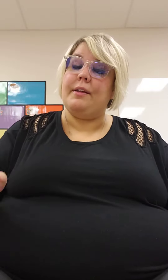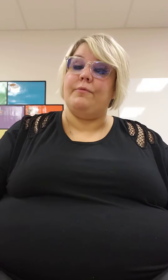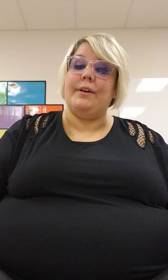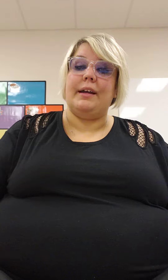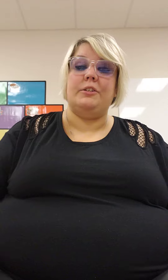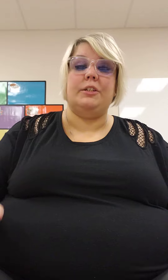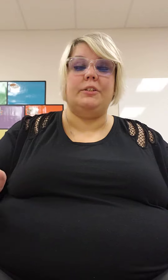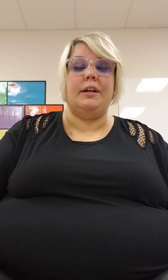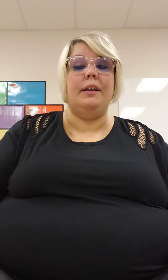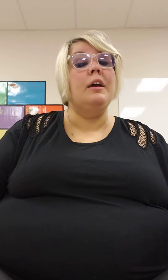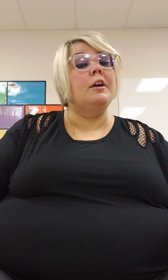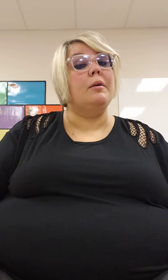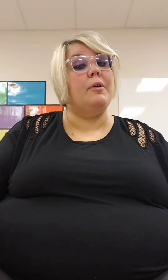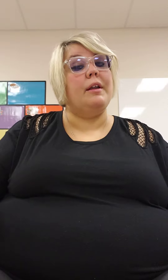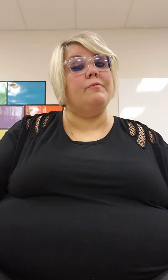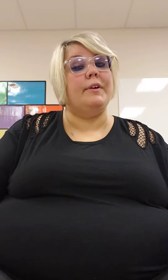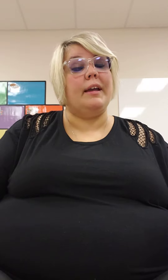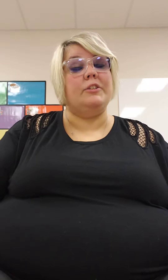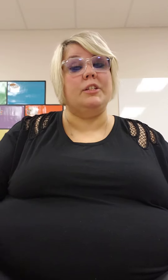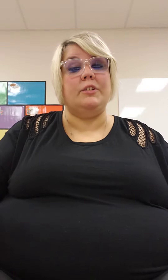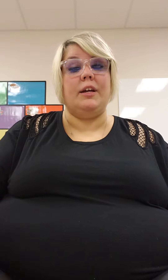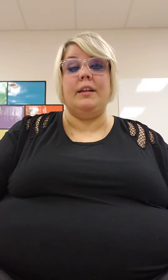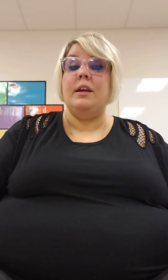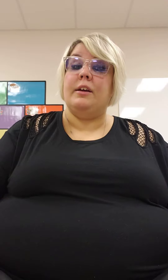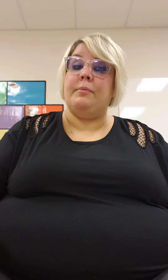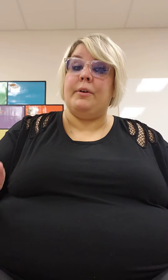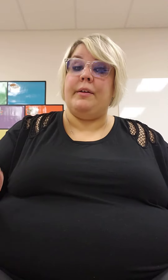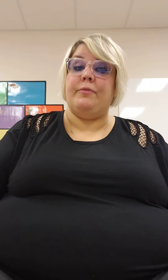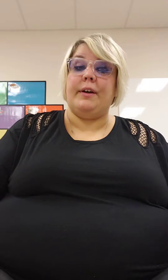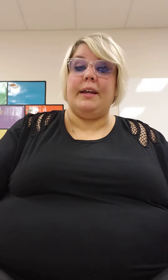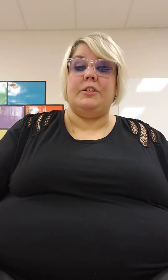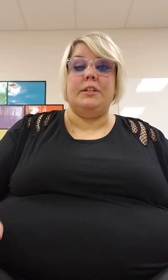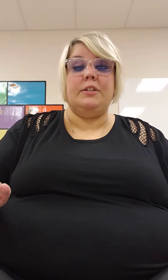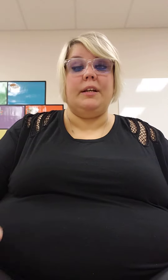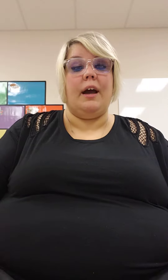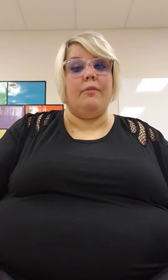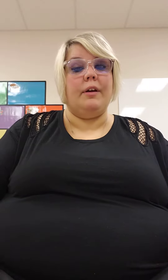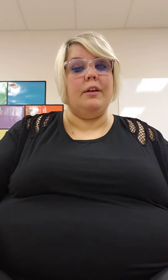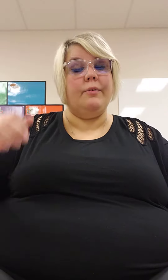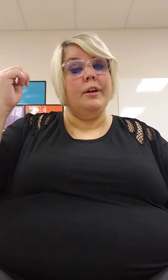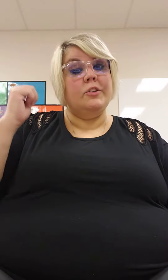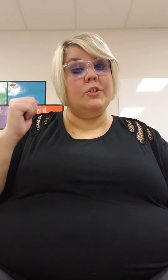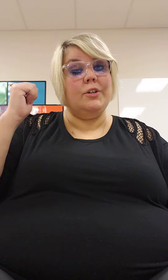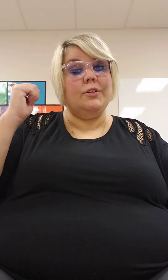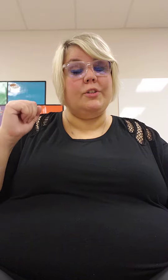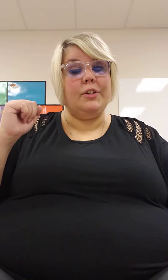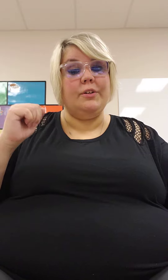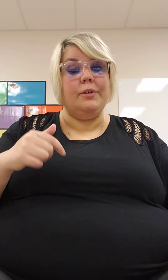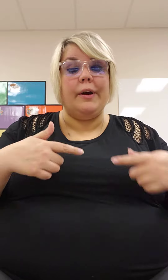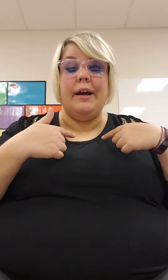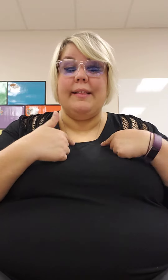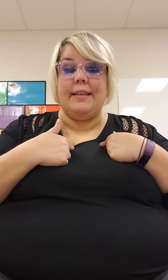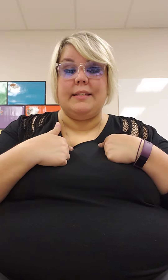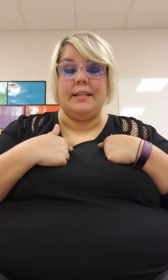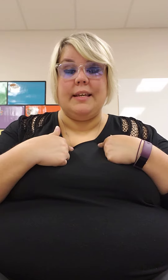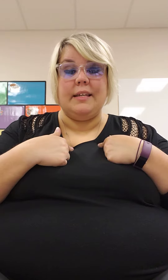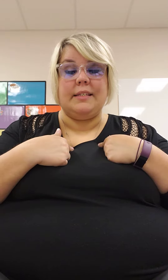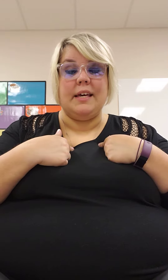4k children. Good morning 4k children. Good morning 4k children. How are you? Choo-choo! This is the